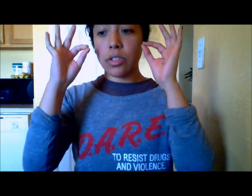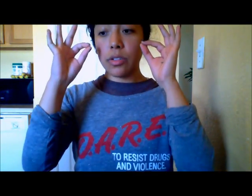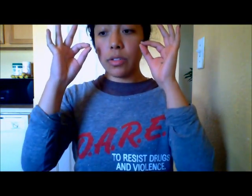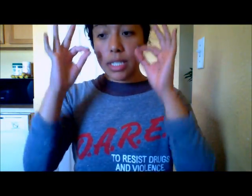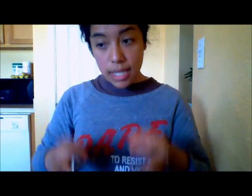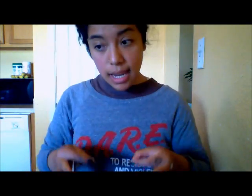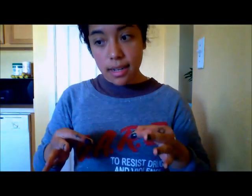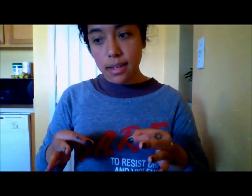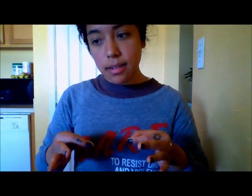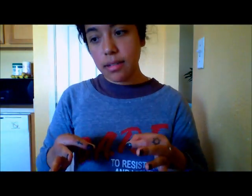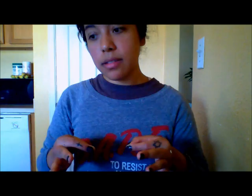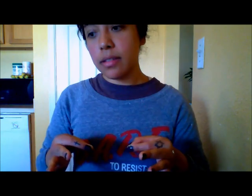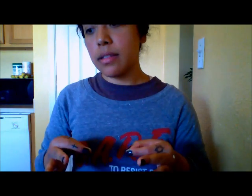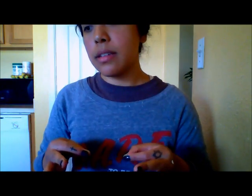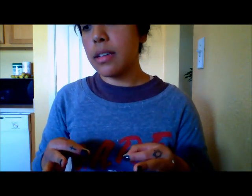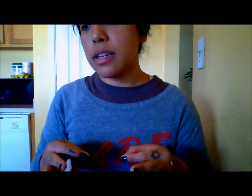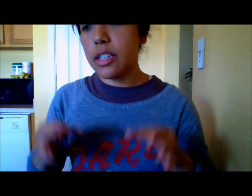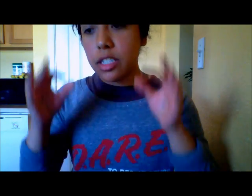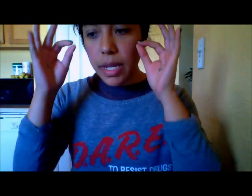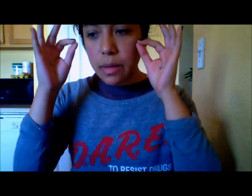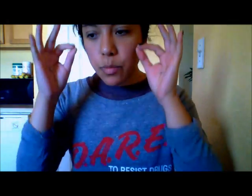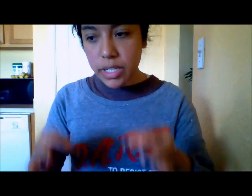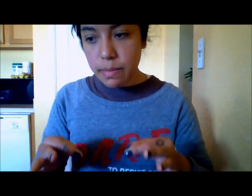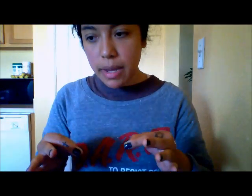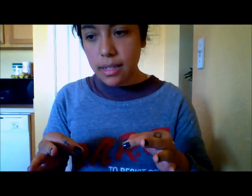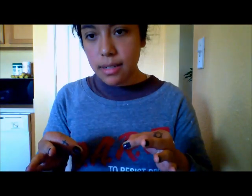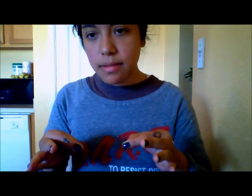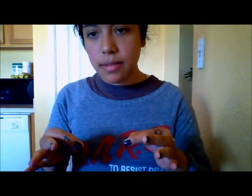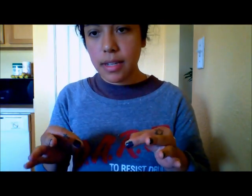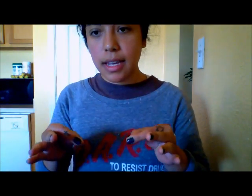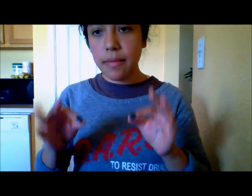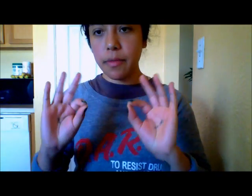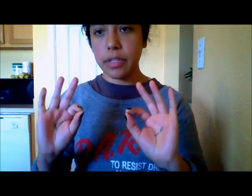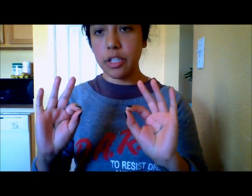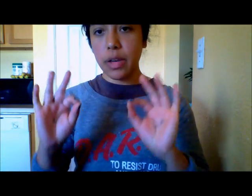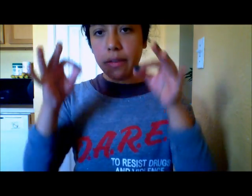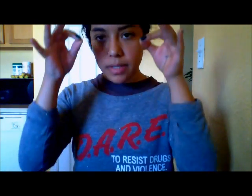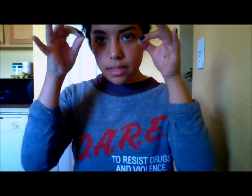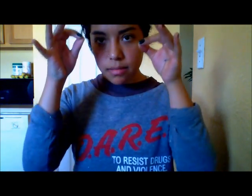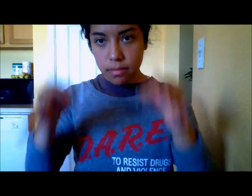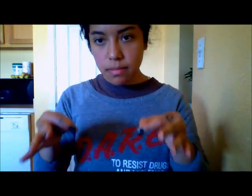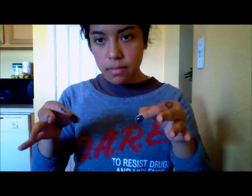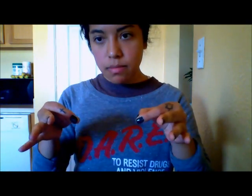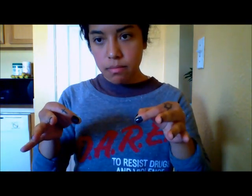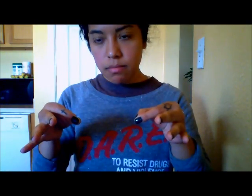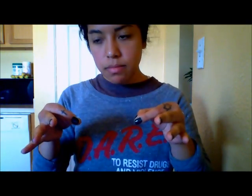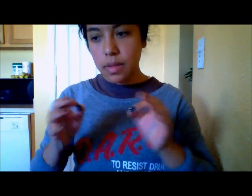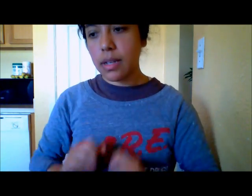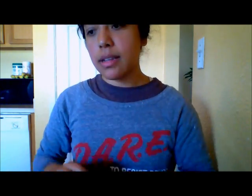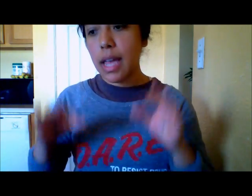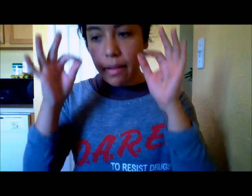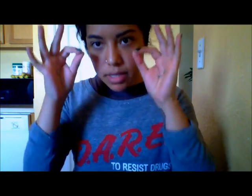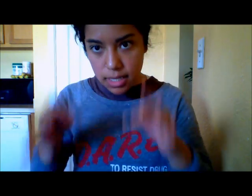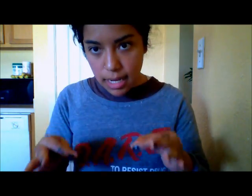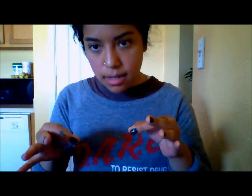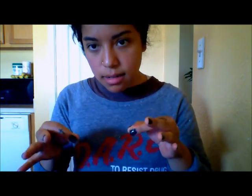To decide, to make up one's mind. Okay, with 2 F's. I've decided.